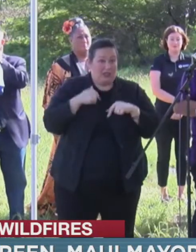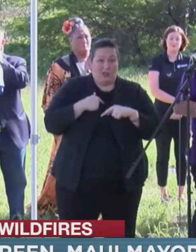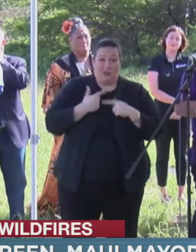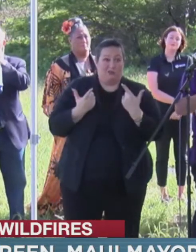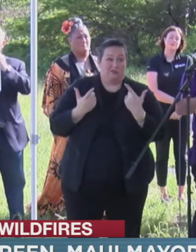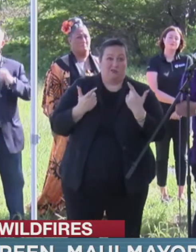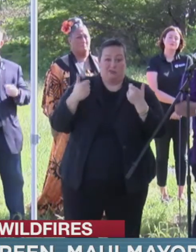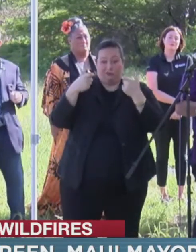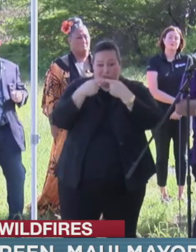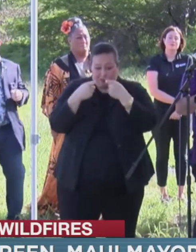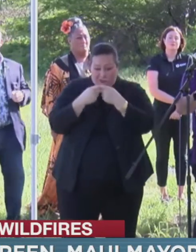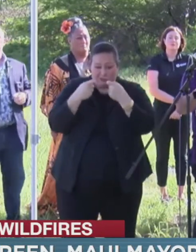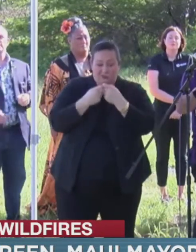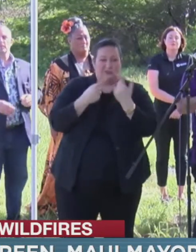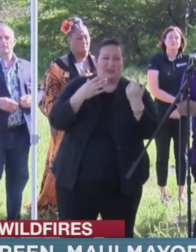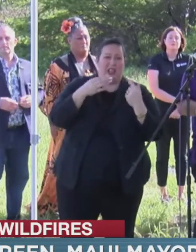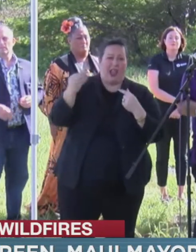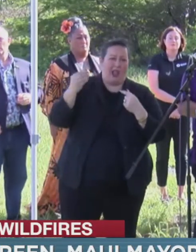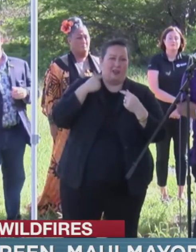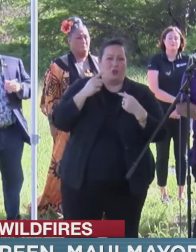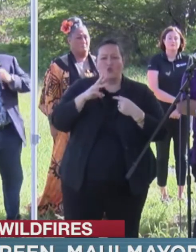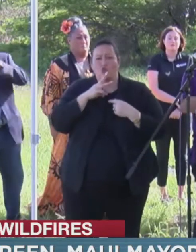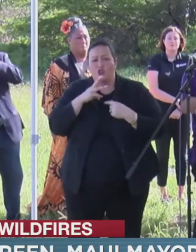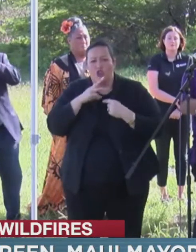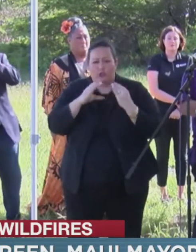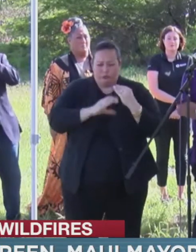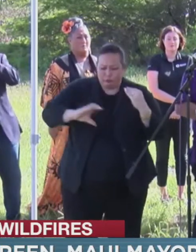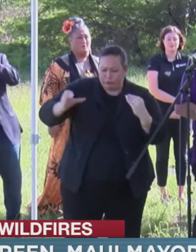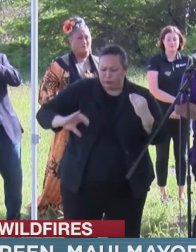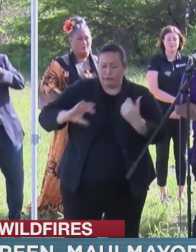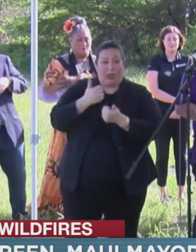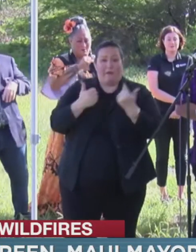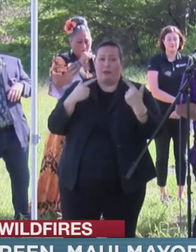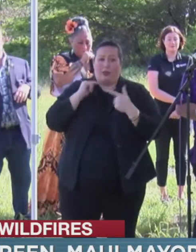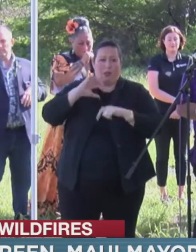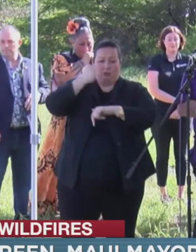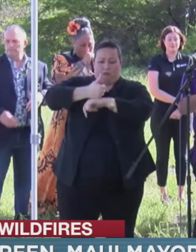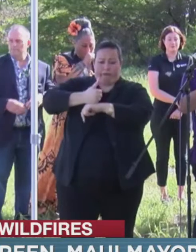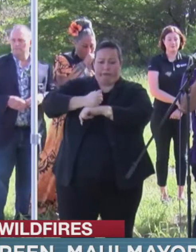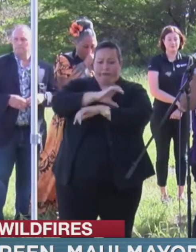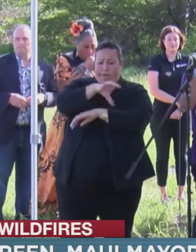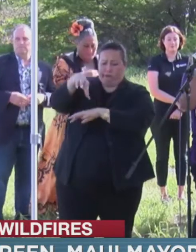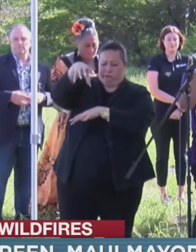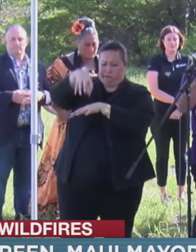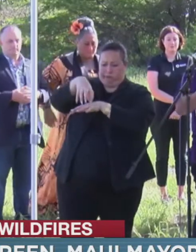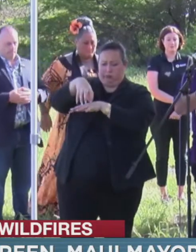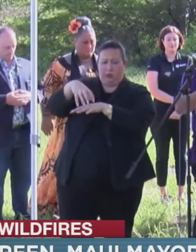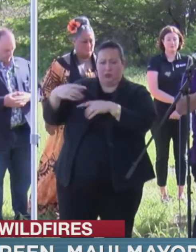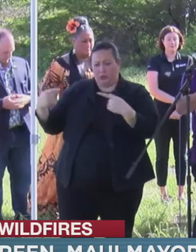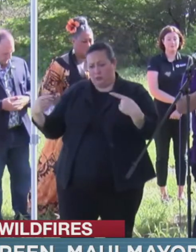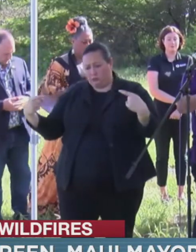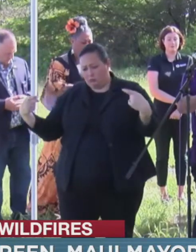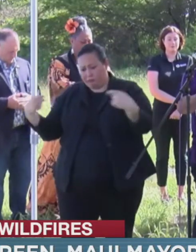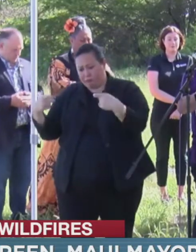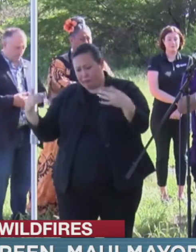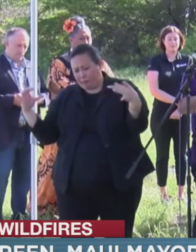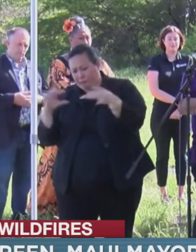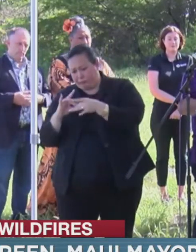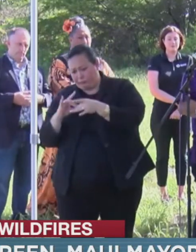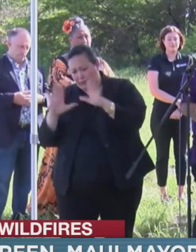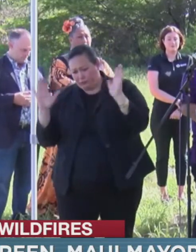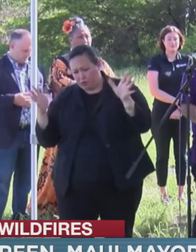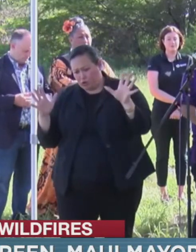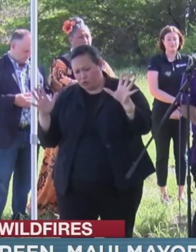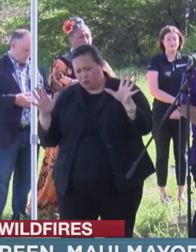lots, which is why they were selected as the first set of builds. But of course, earlier we heard comments about